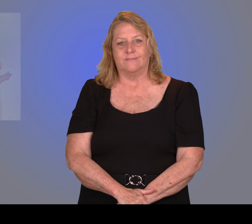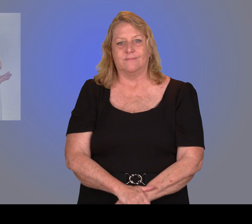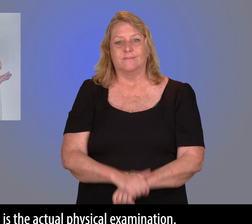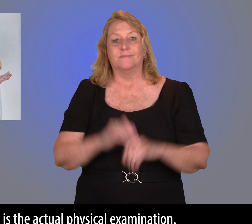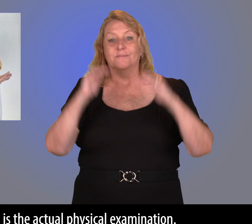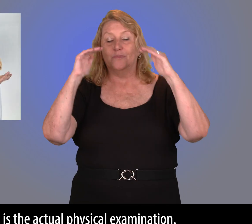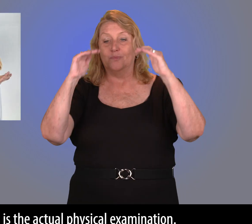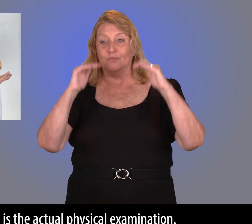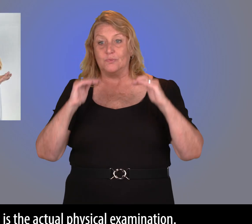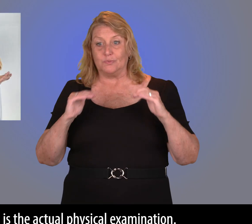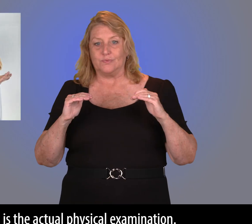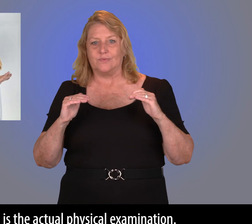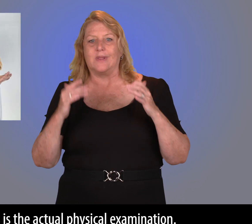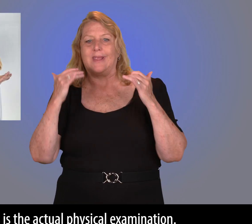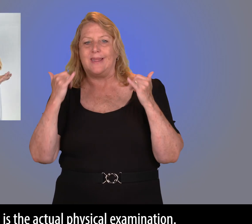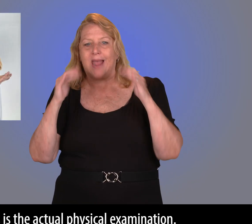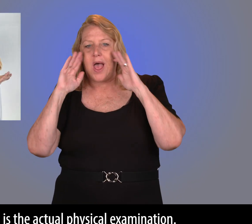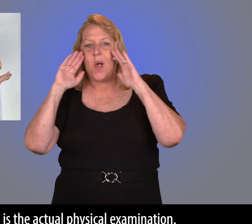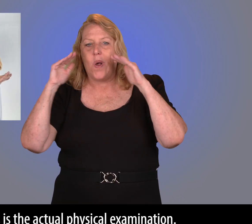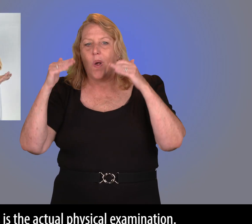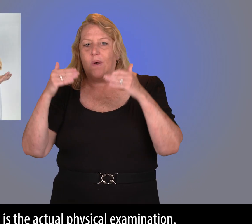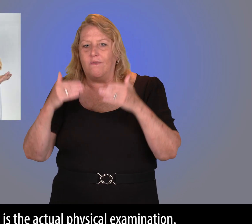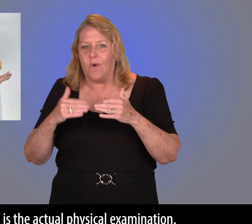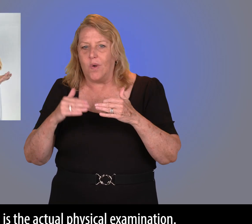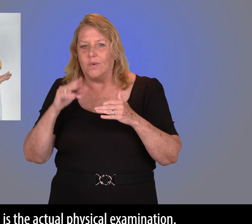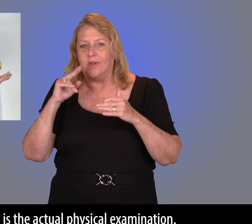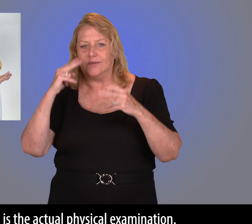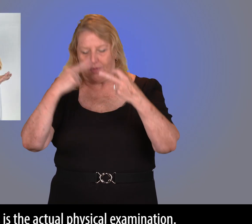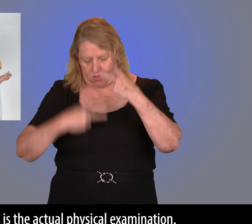The next topic is the actual physical exam.